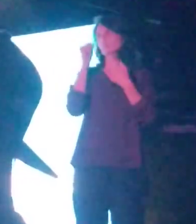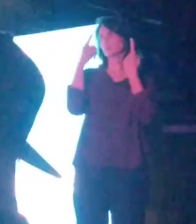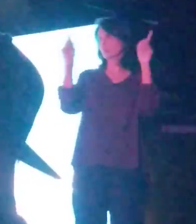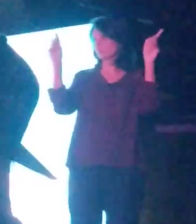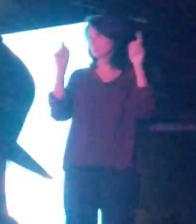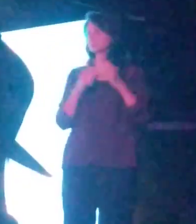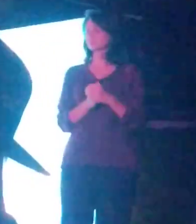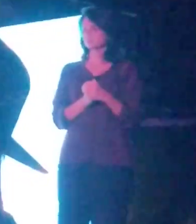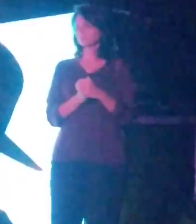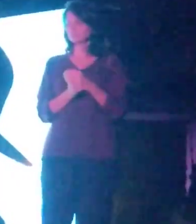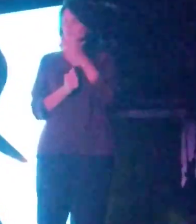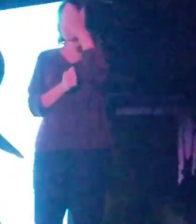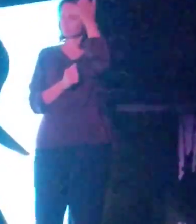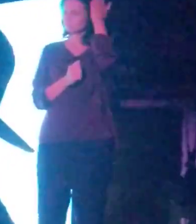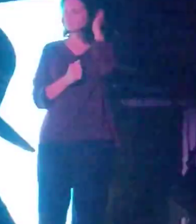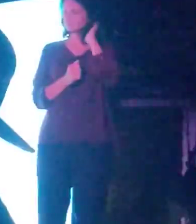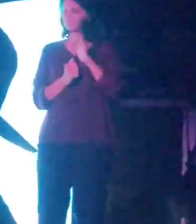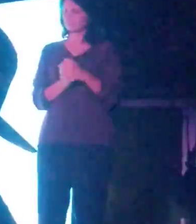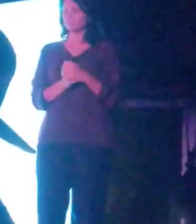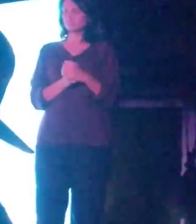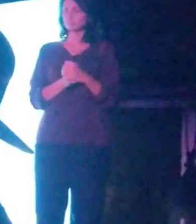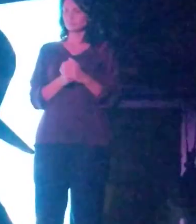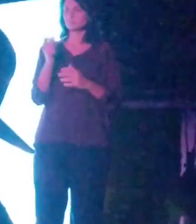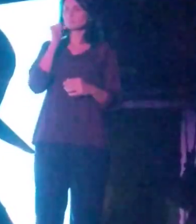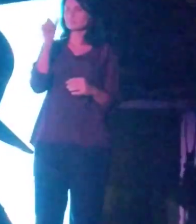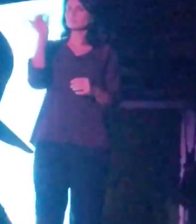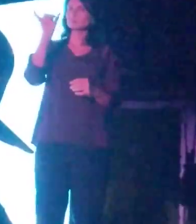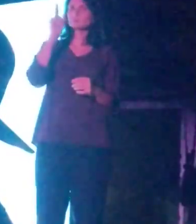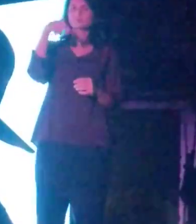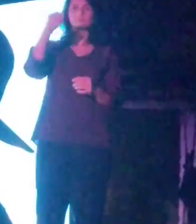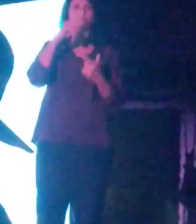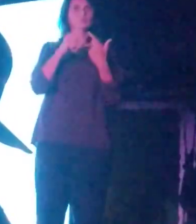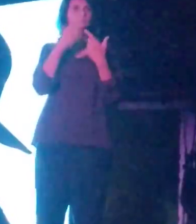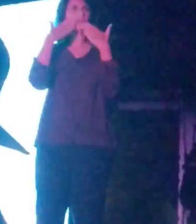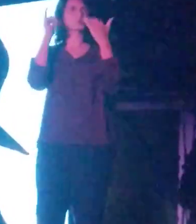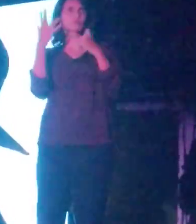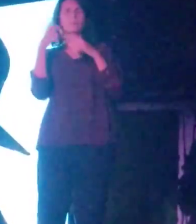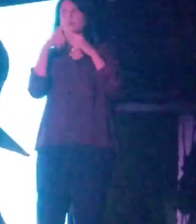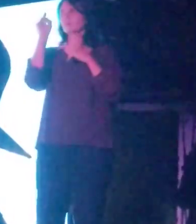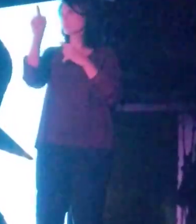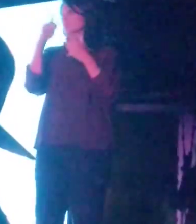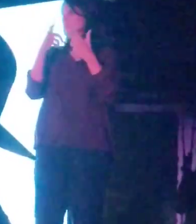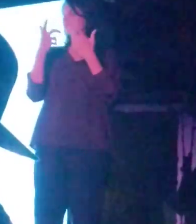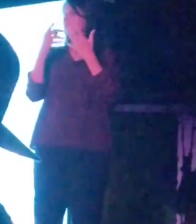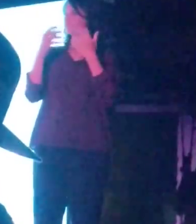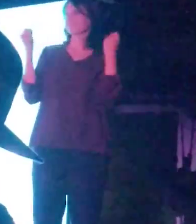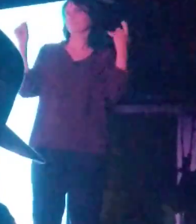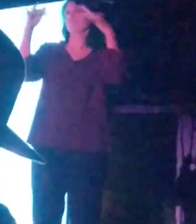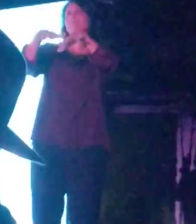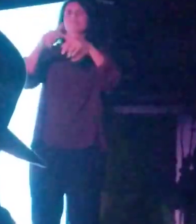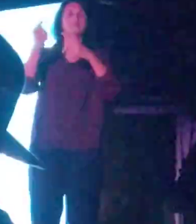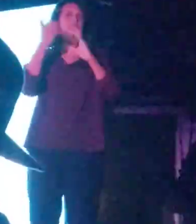weren't able either to do a good job in discrediting the flood of emails that came